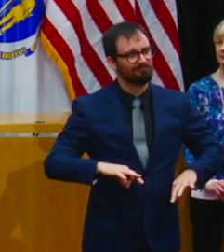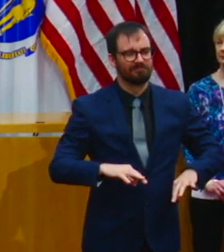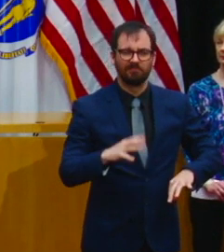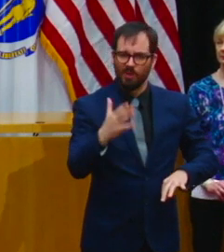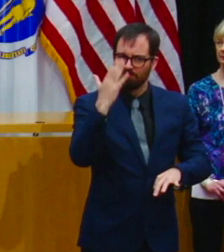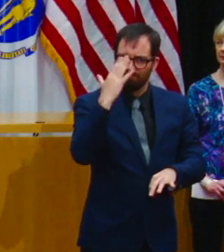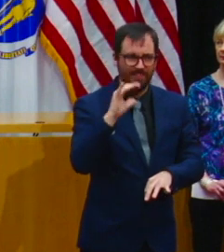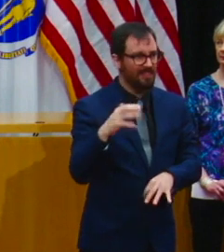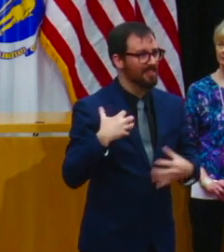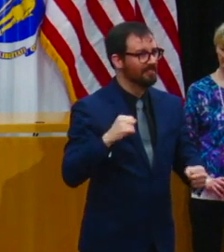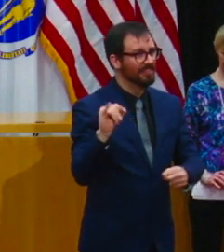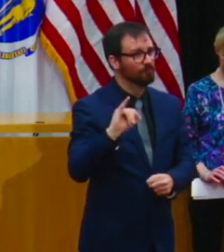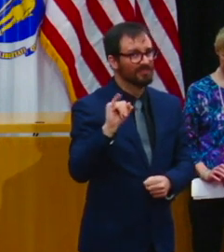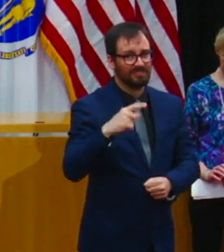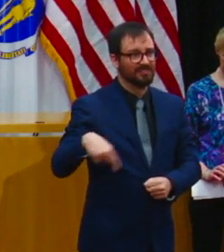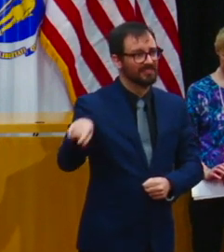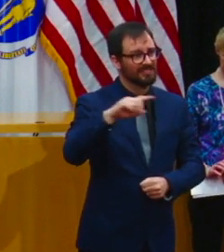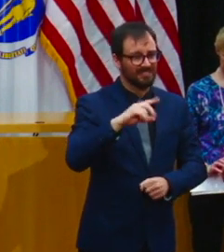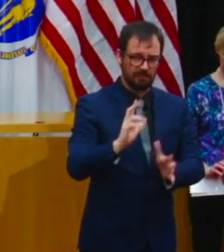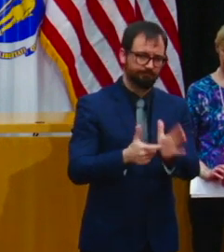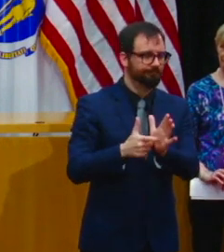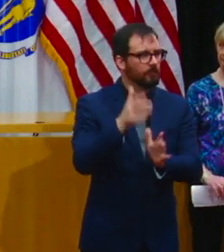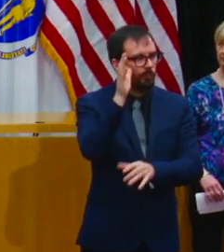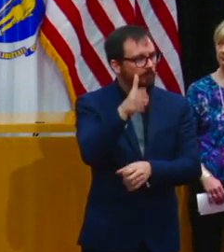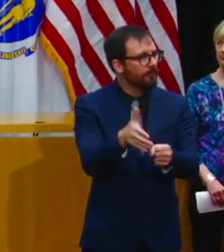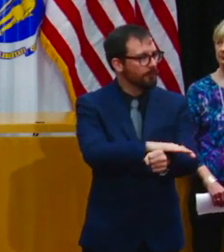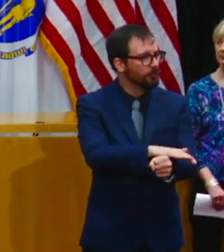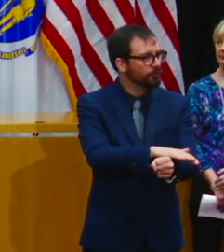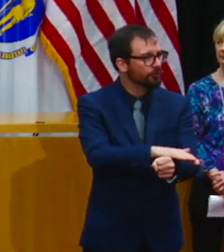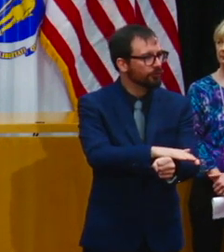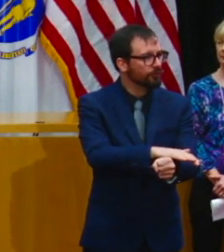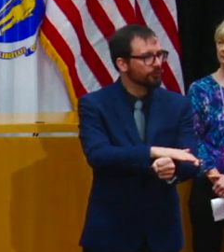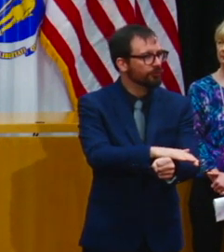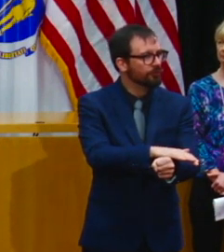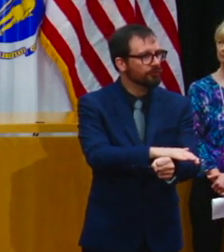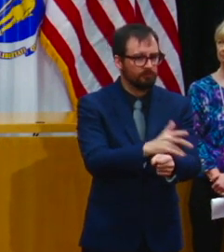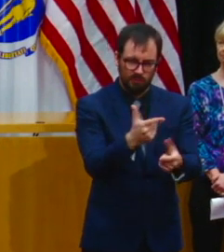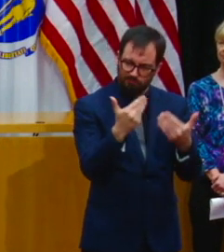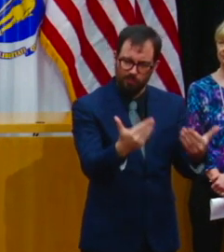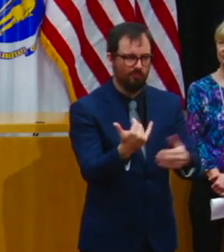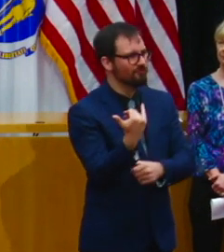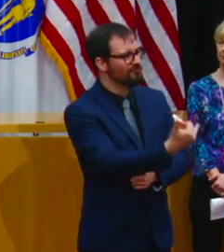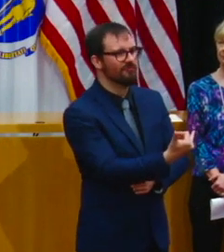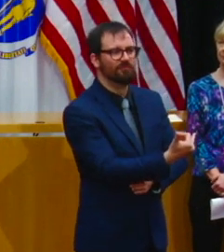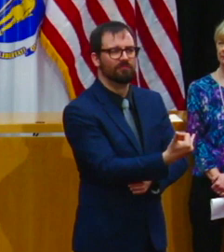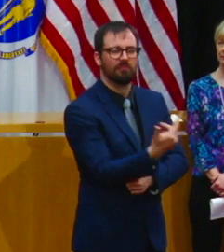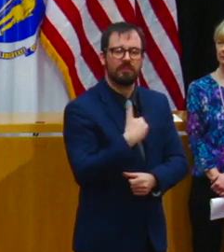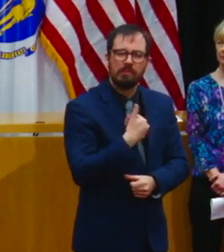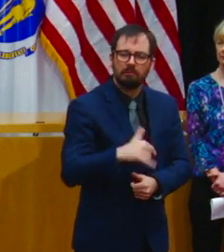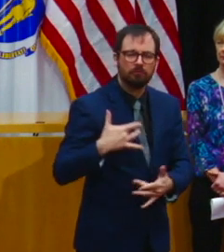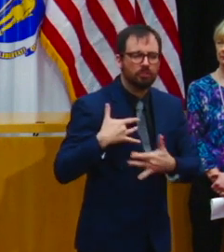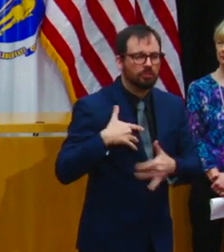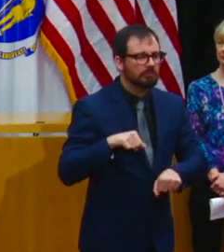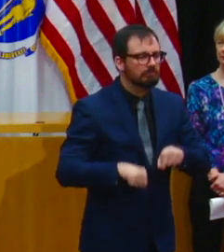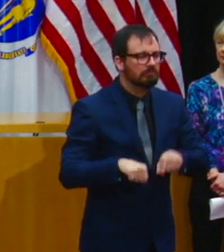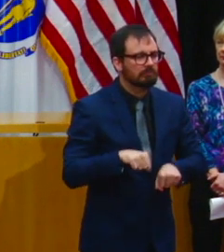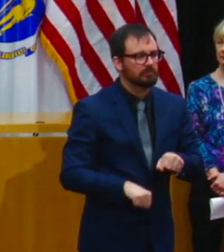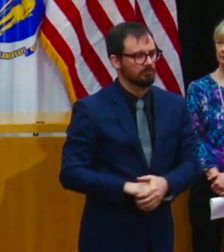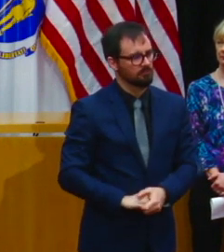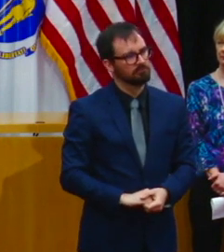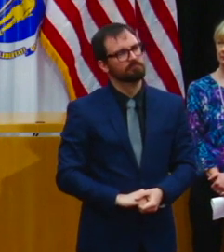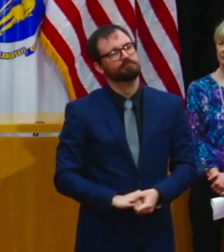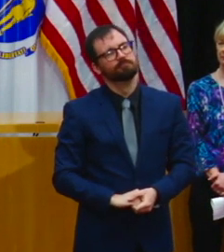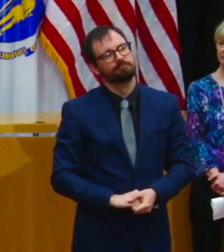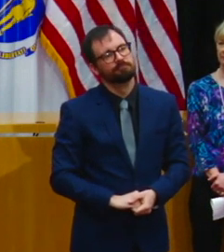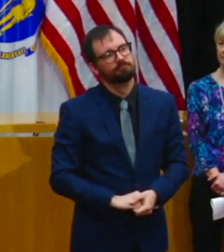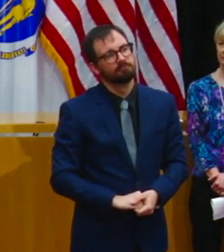go in person to a medical facility if you have the alternative of a phone call or a video chat. Along these lines,